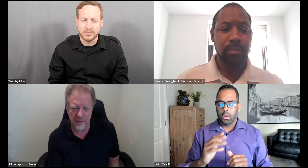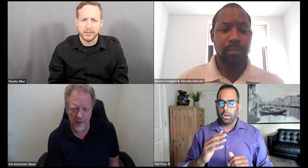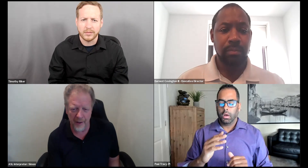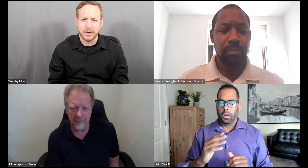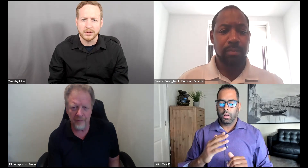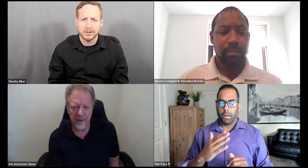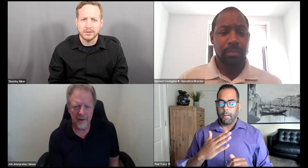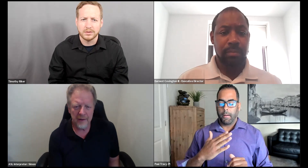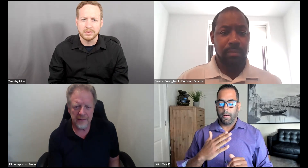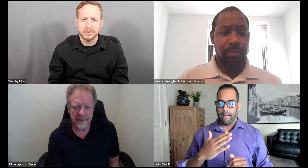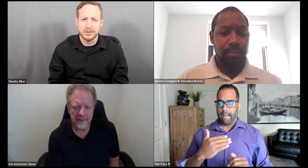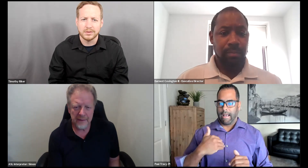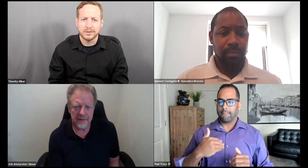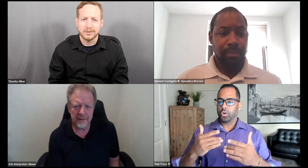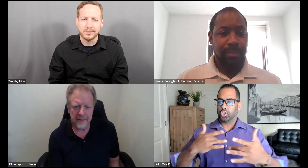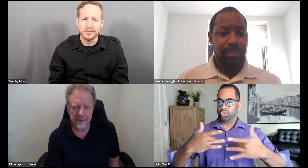process of your meeting.